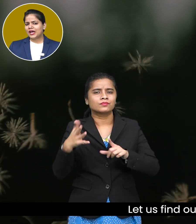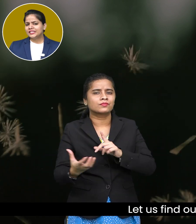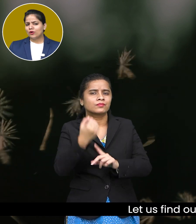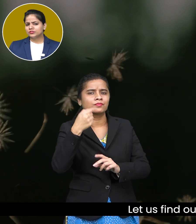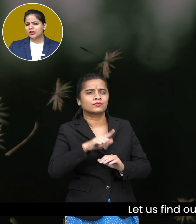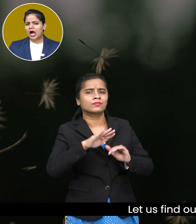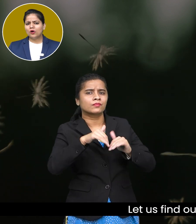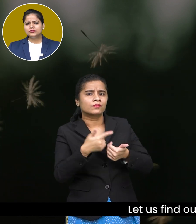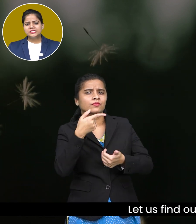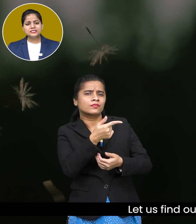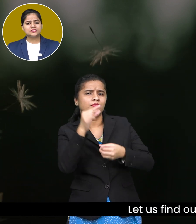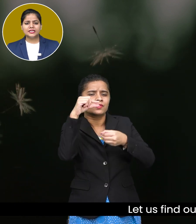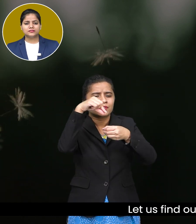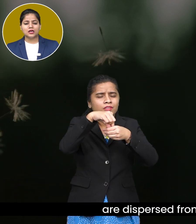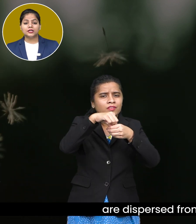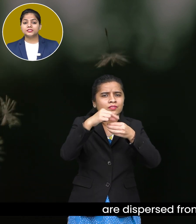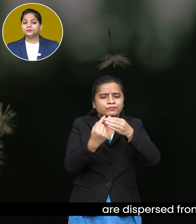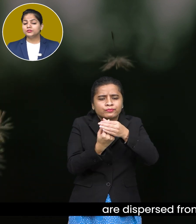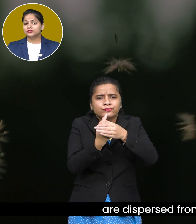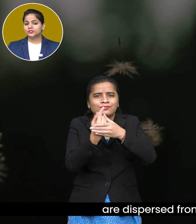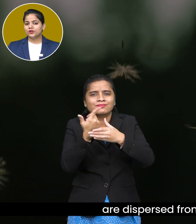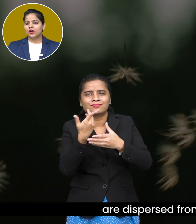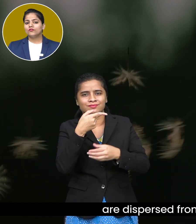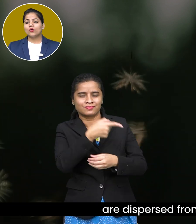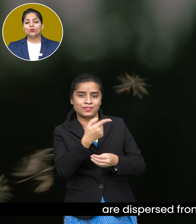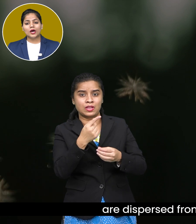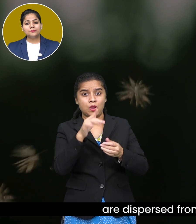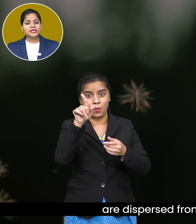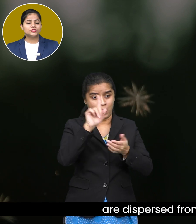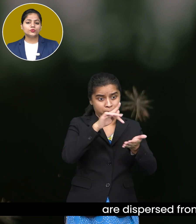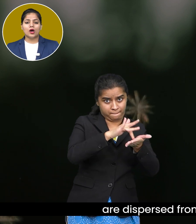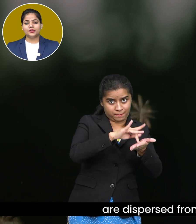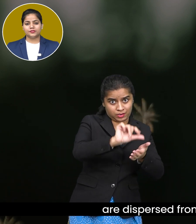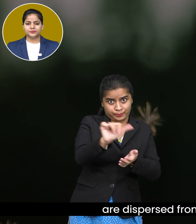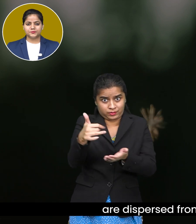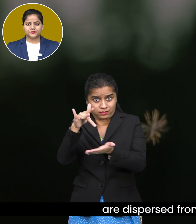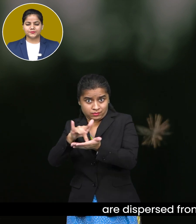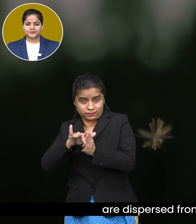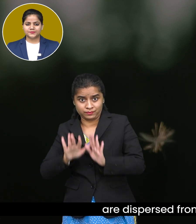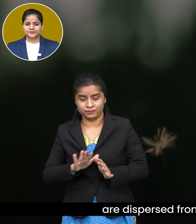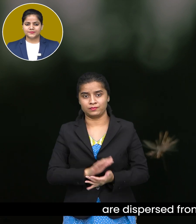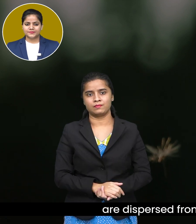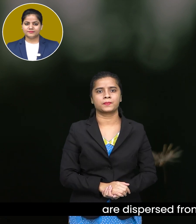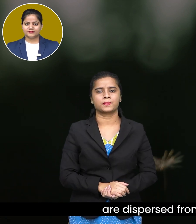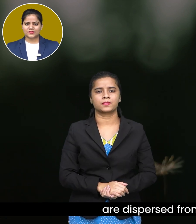Let us find out how these seeds are dispersed from one place to another.